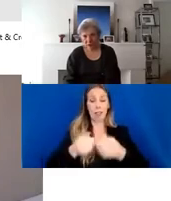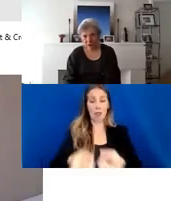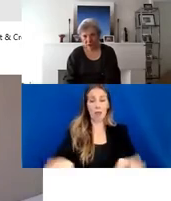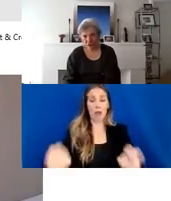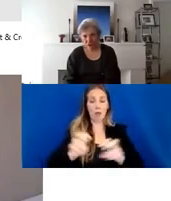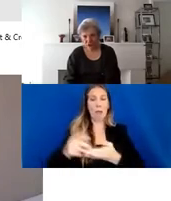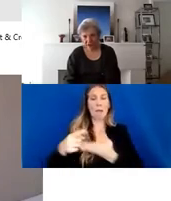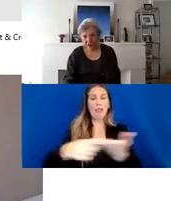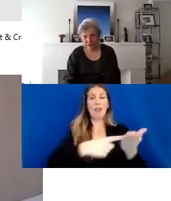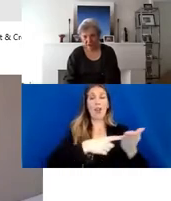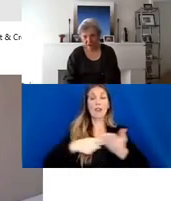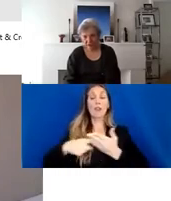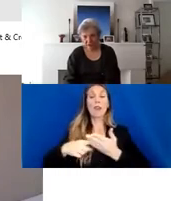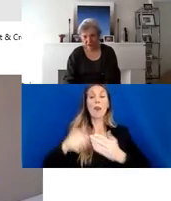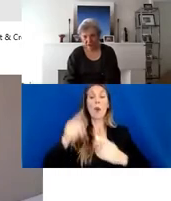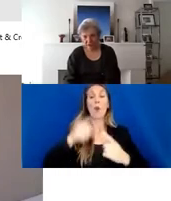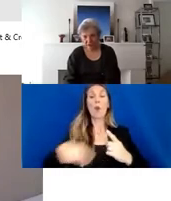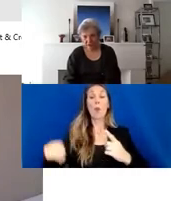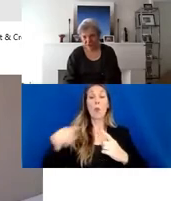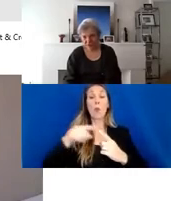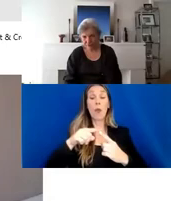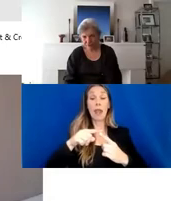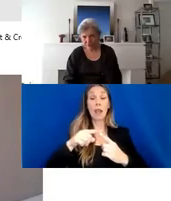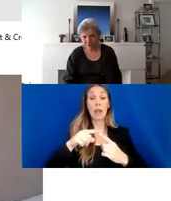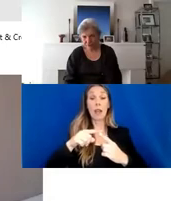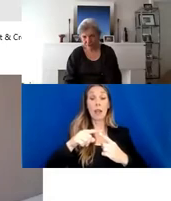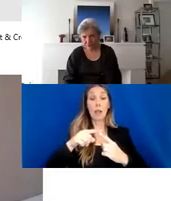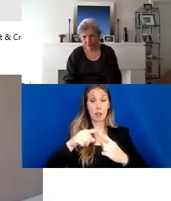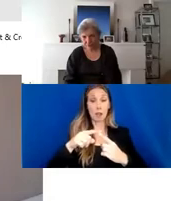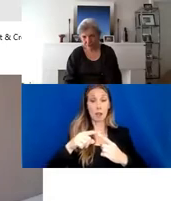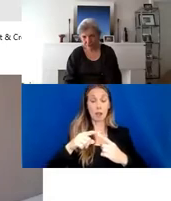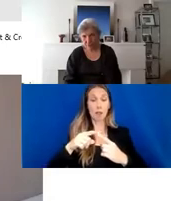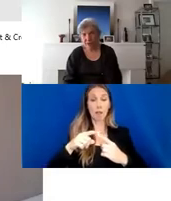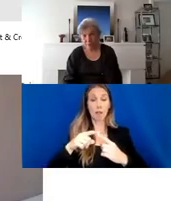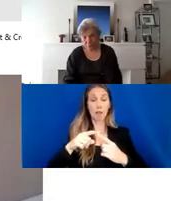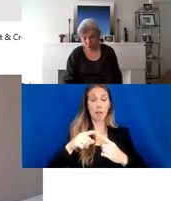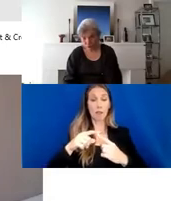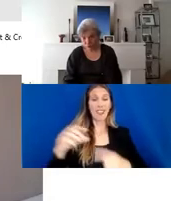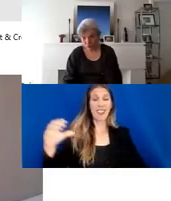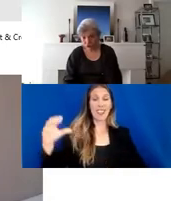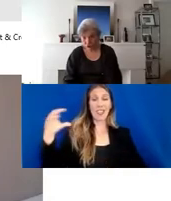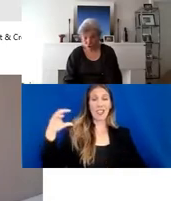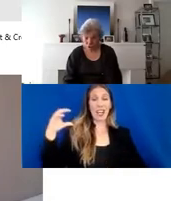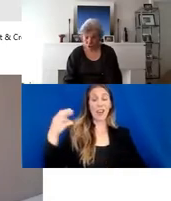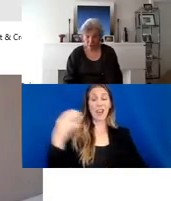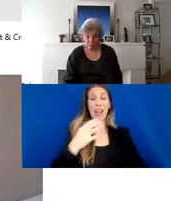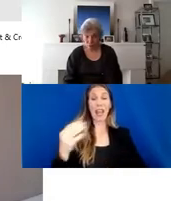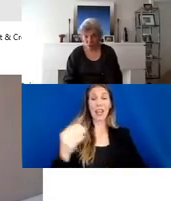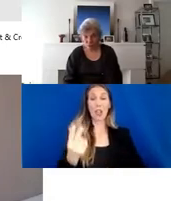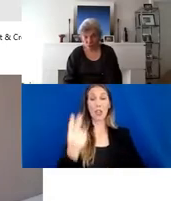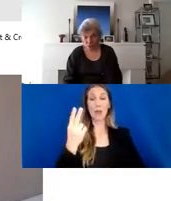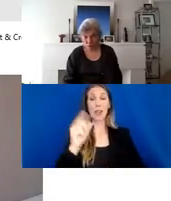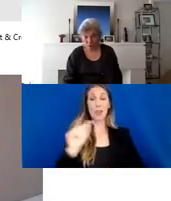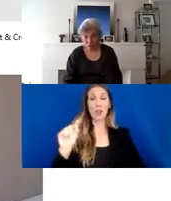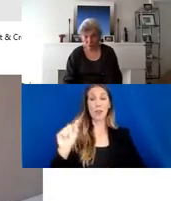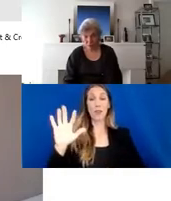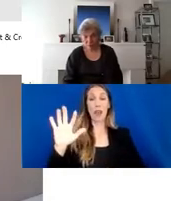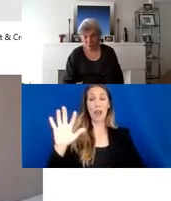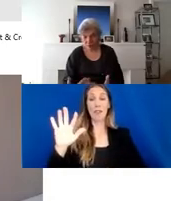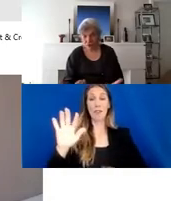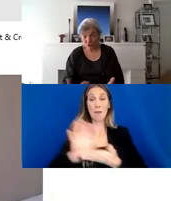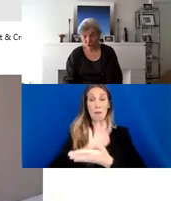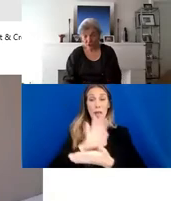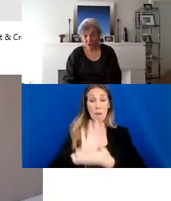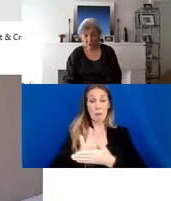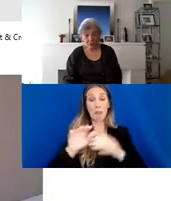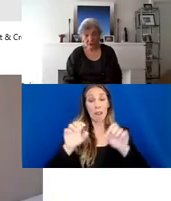when the chair and the three to five papers, which could have more than one